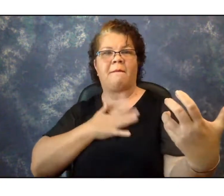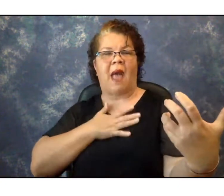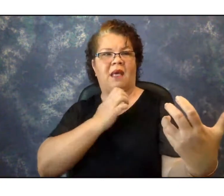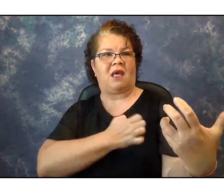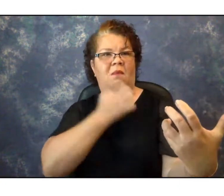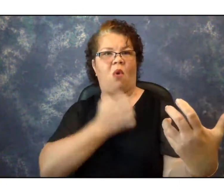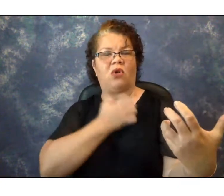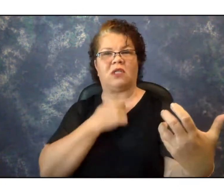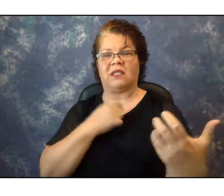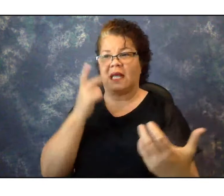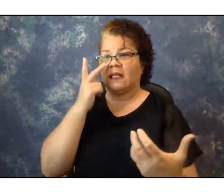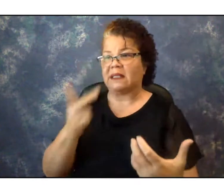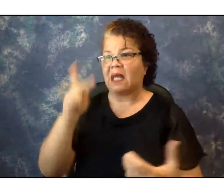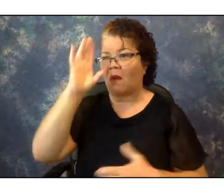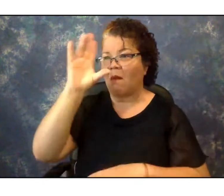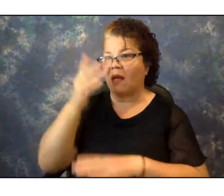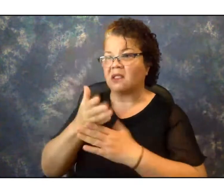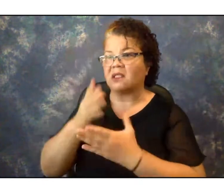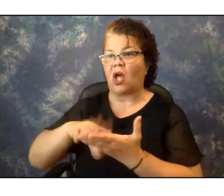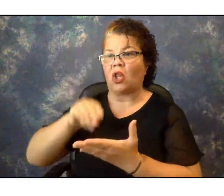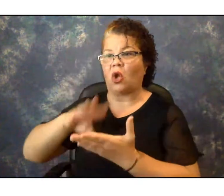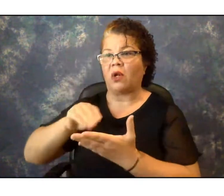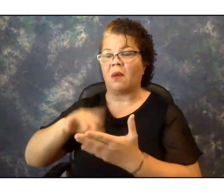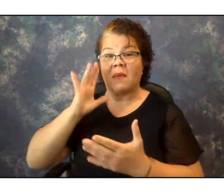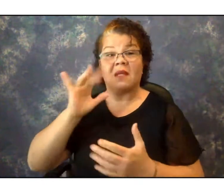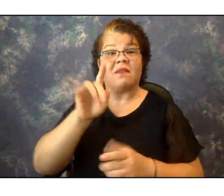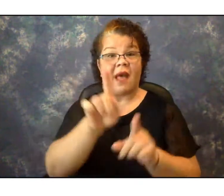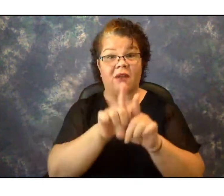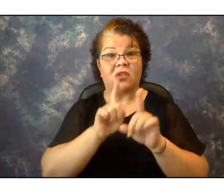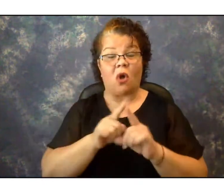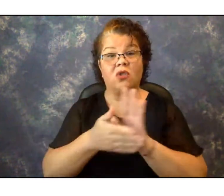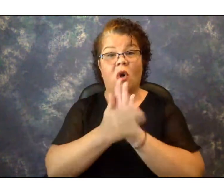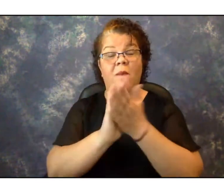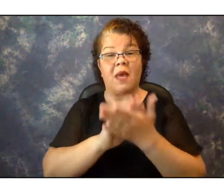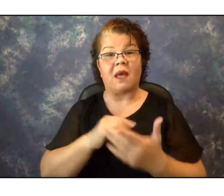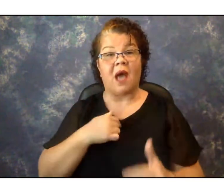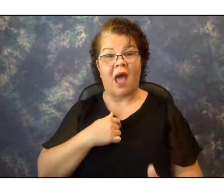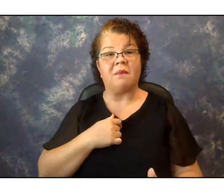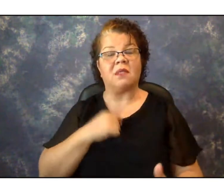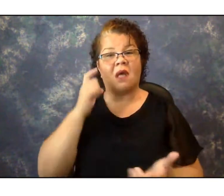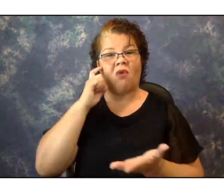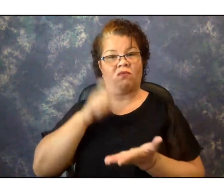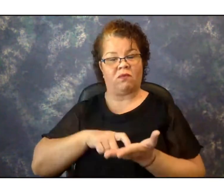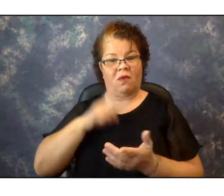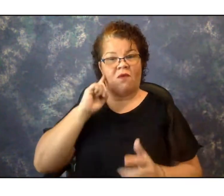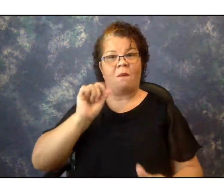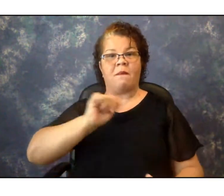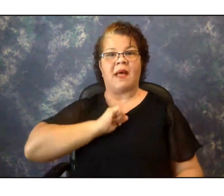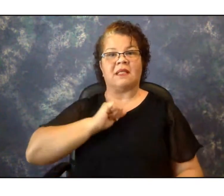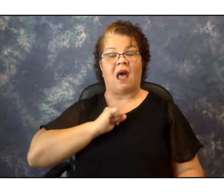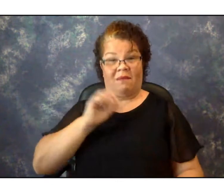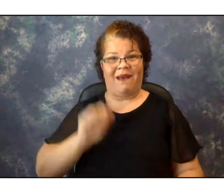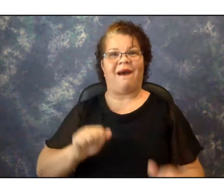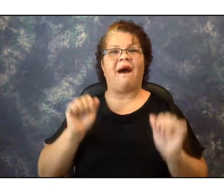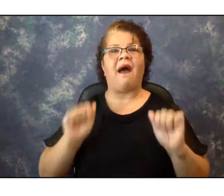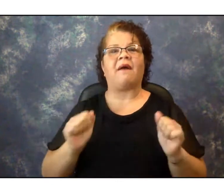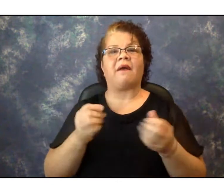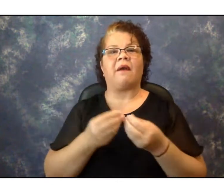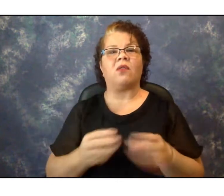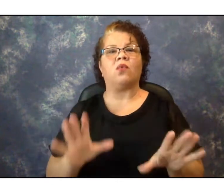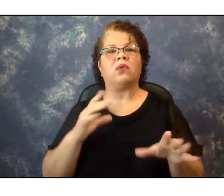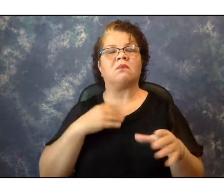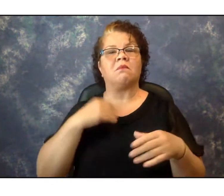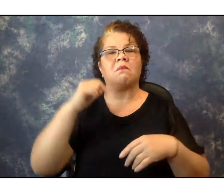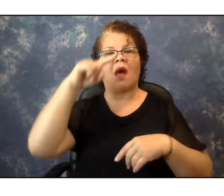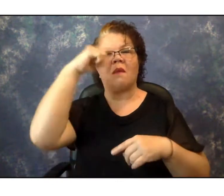right? Because it's a reckoning for me. It's a reckoning for me as a Black mother that I could lose my Black boys, right? And what would